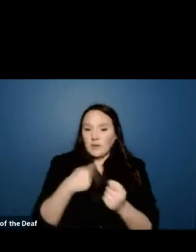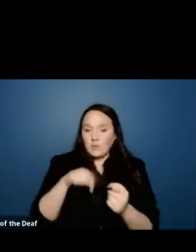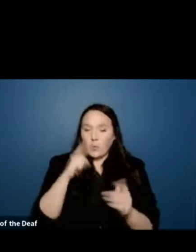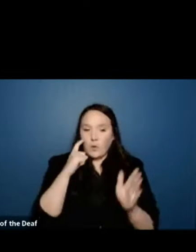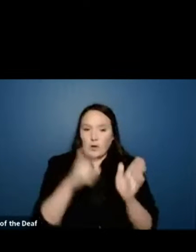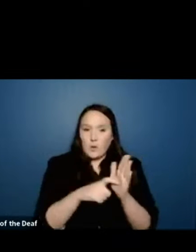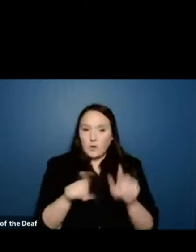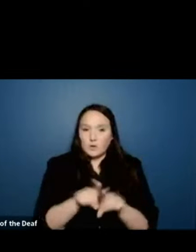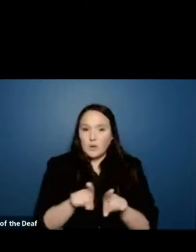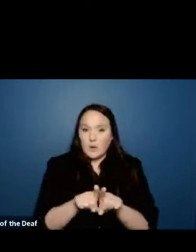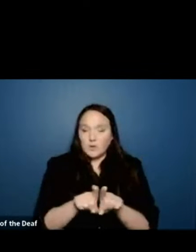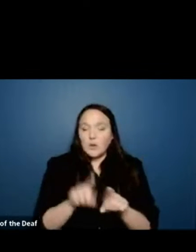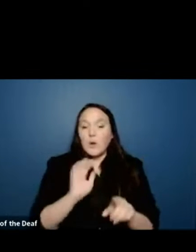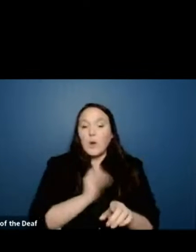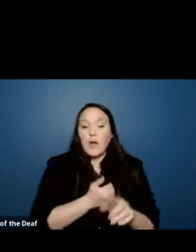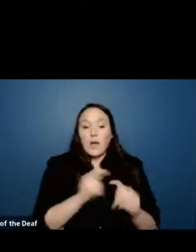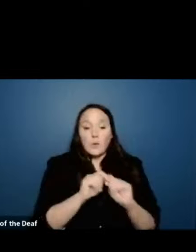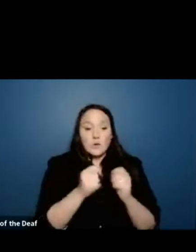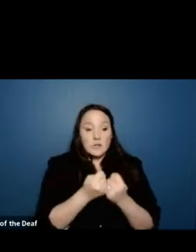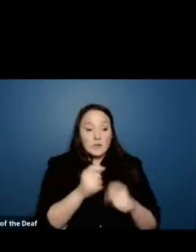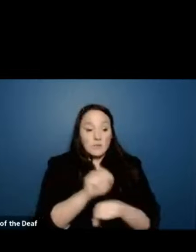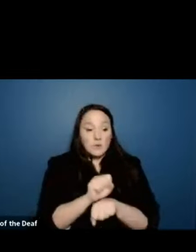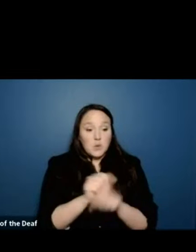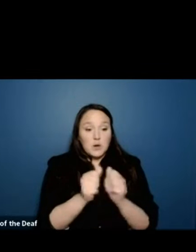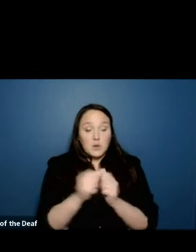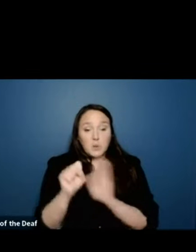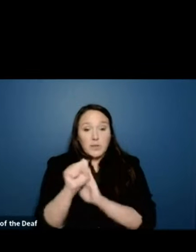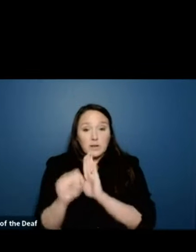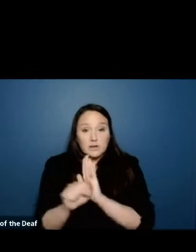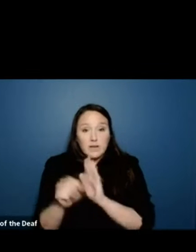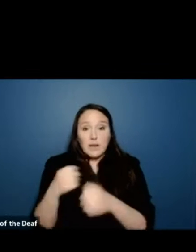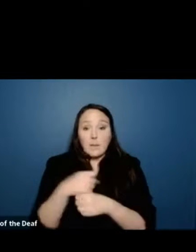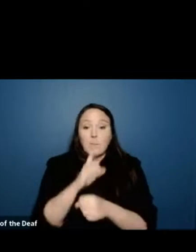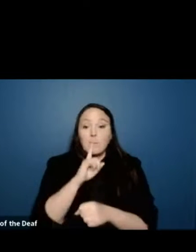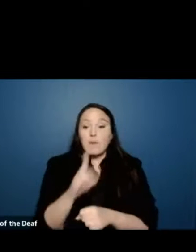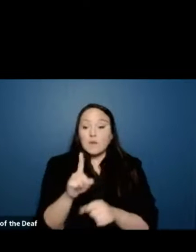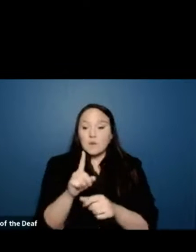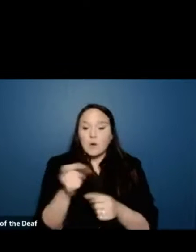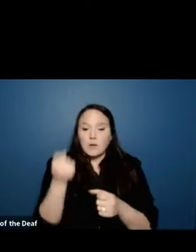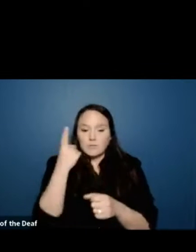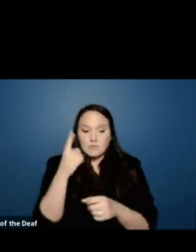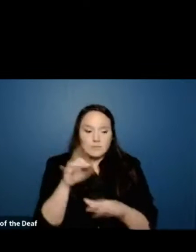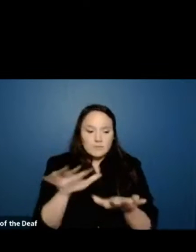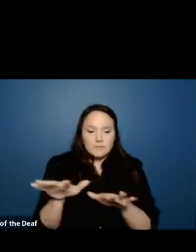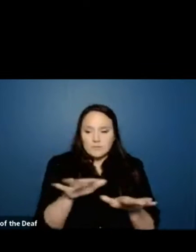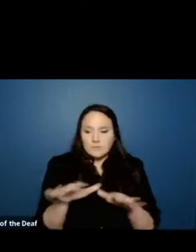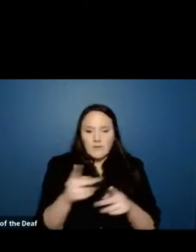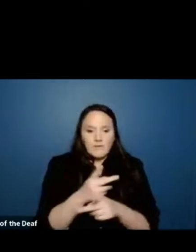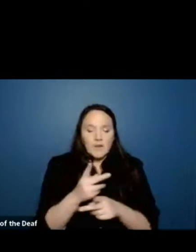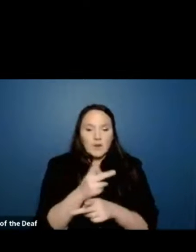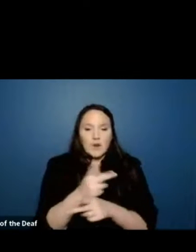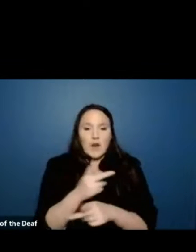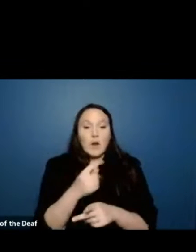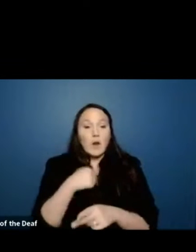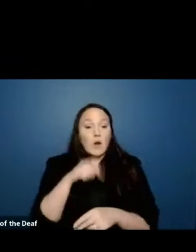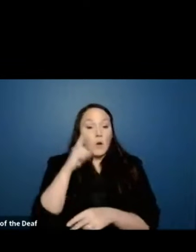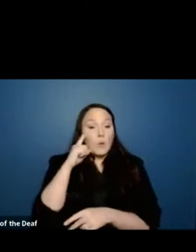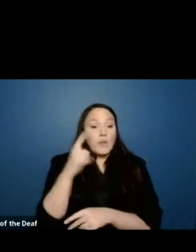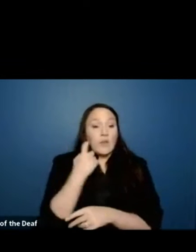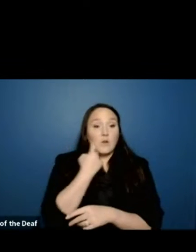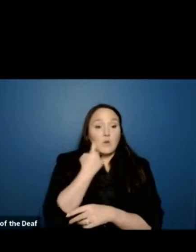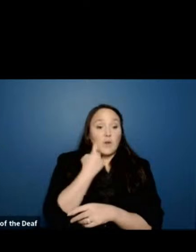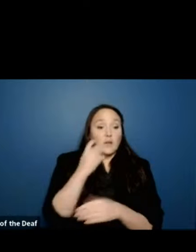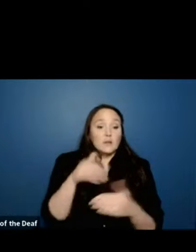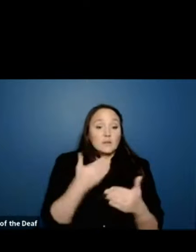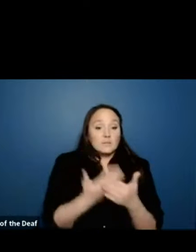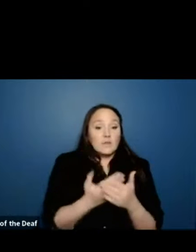our team's working with the state to make sure that we can get on the same page. We think that a lot of these that just recently came in are